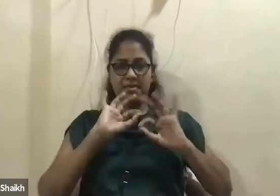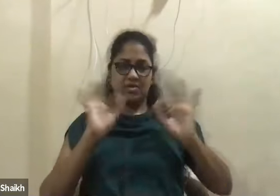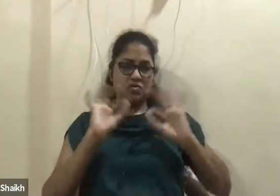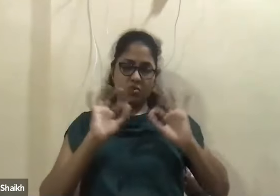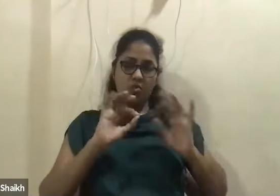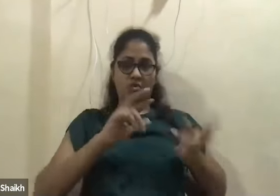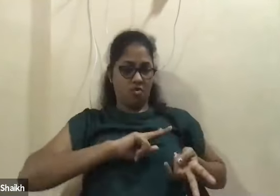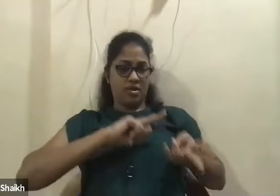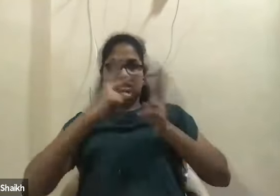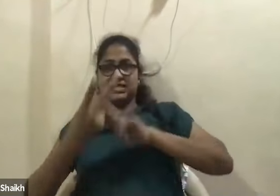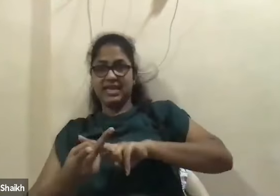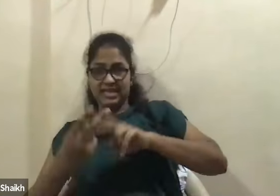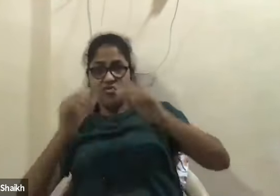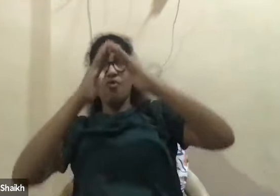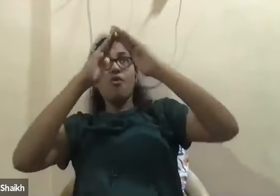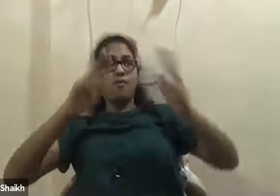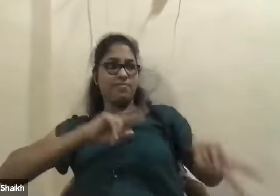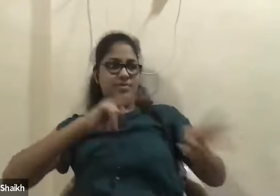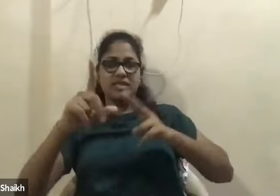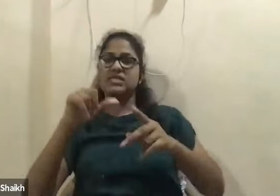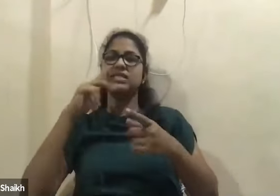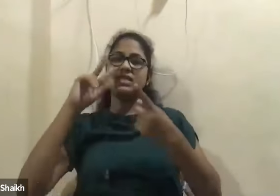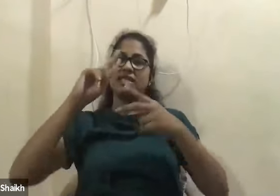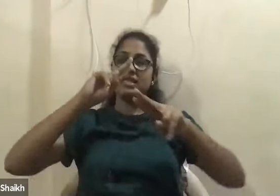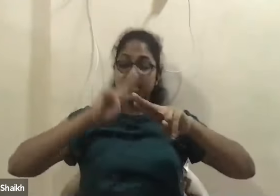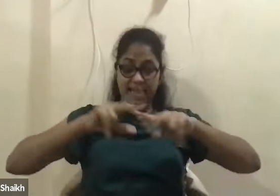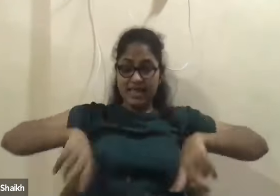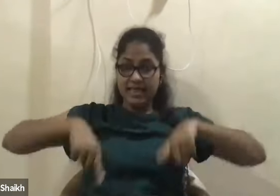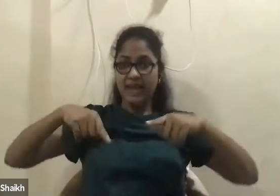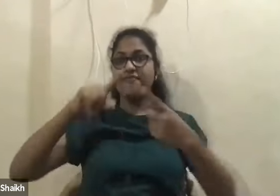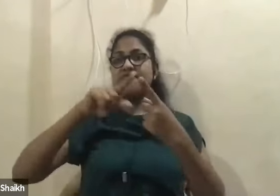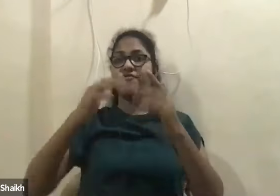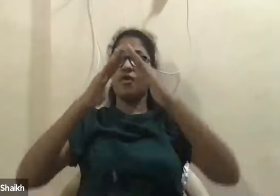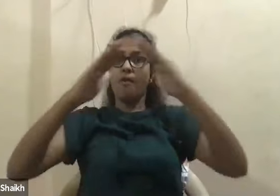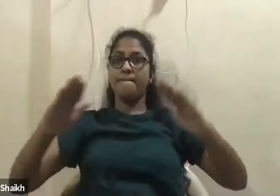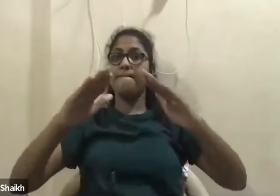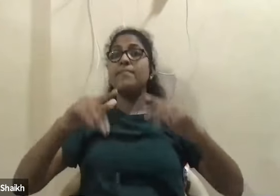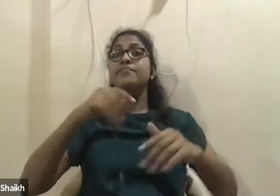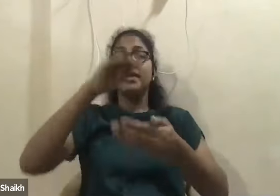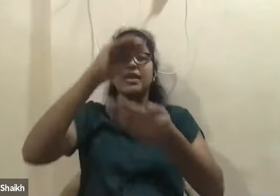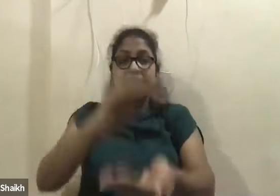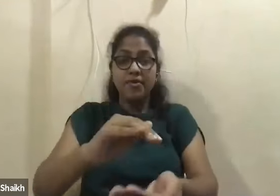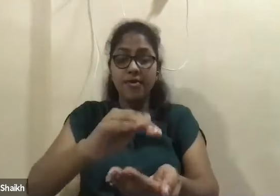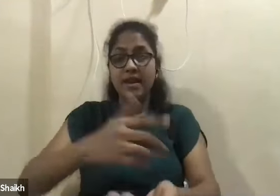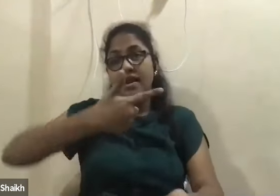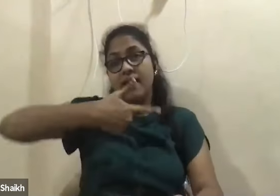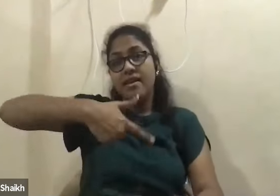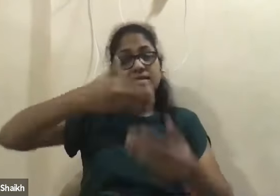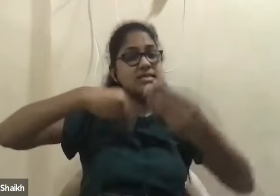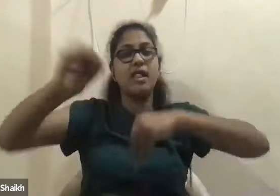life estate, which cannot be sold till the time he is alive, and after that it can go to